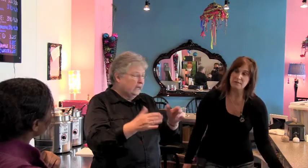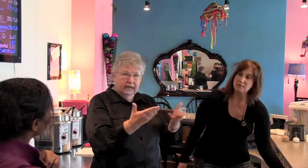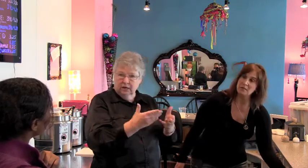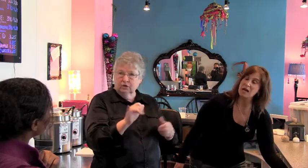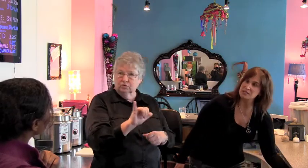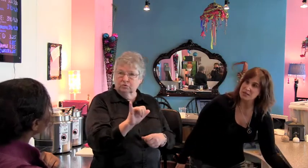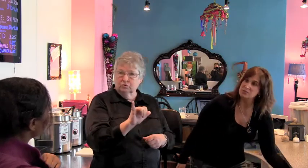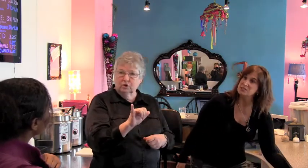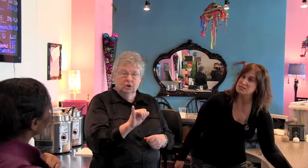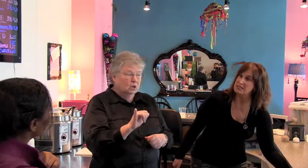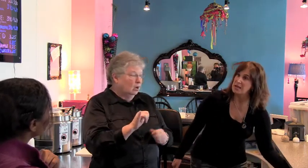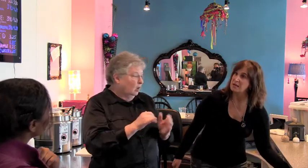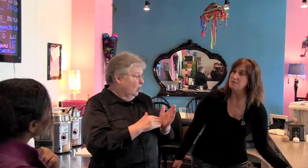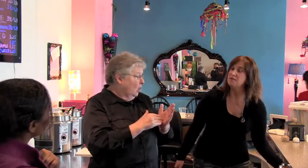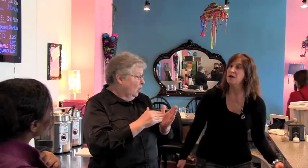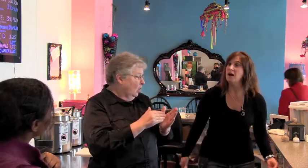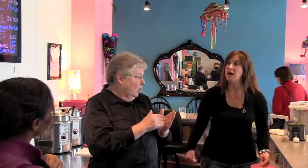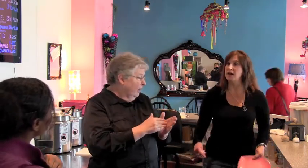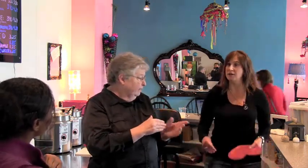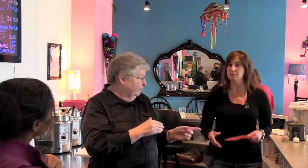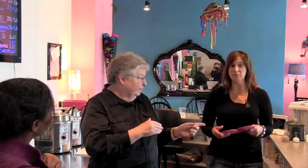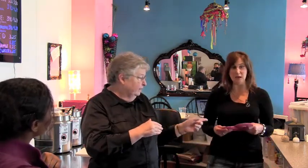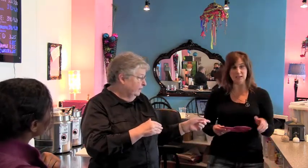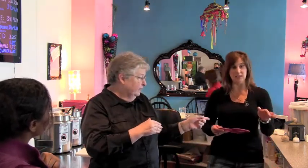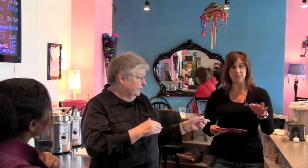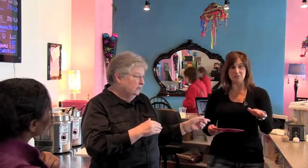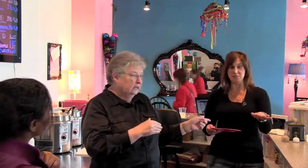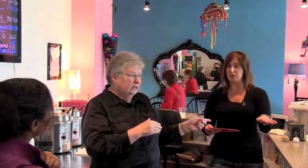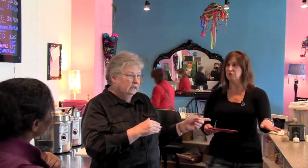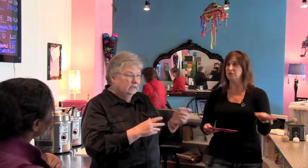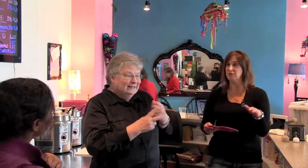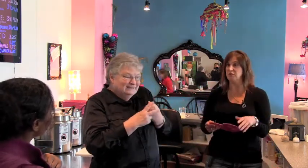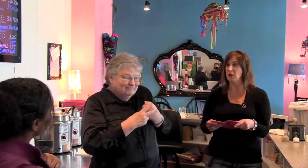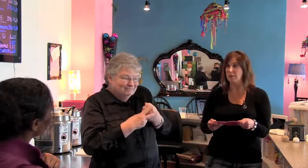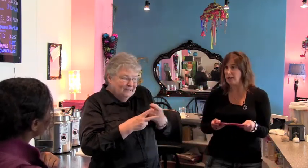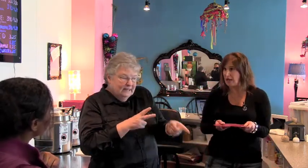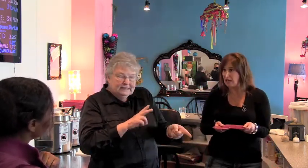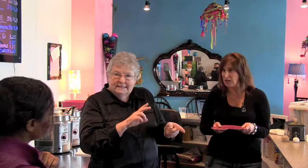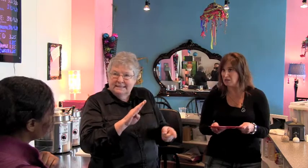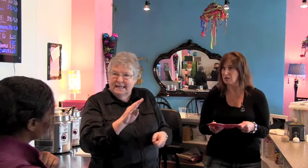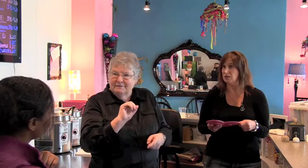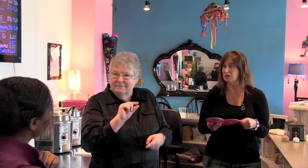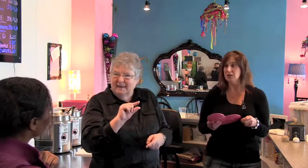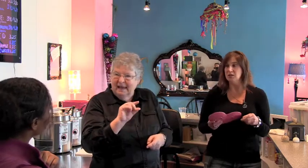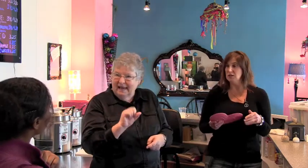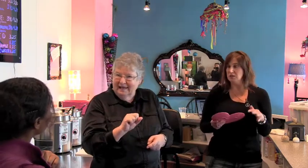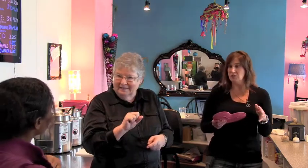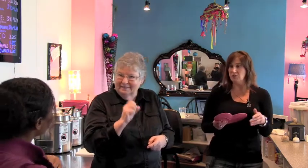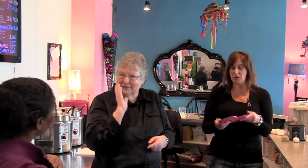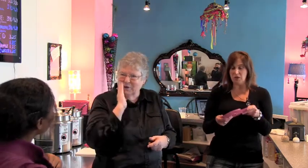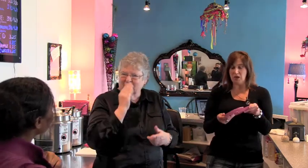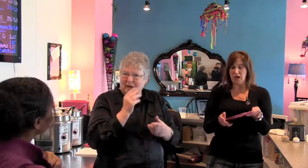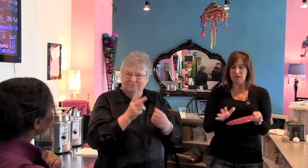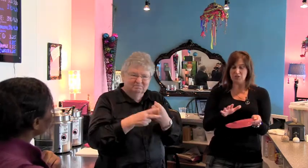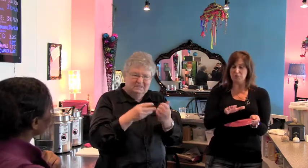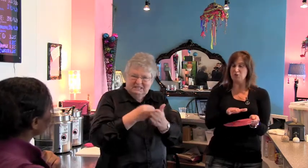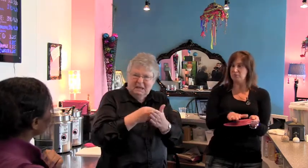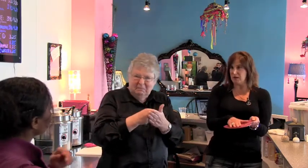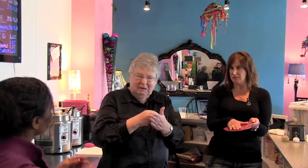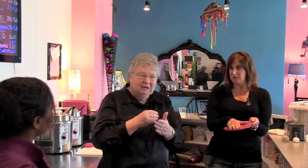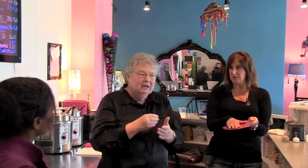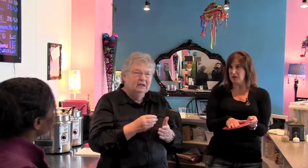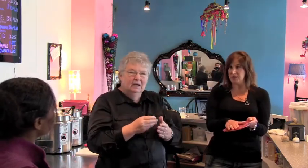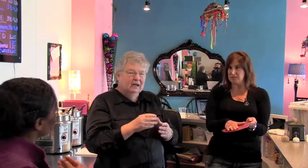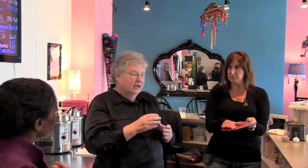and a lot of times to save on money, so I don't give away a bag or I can just